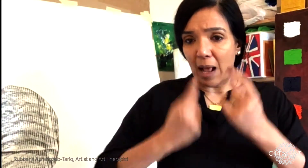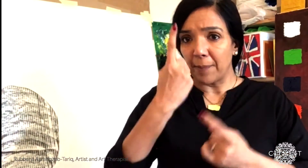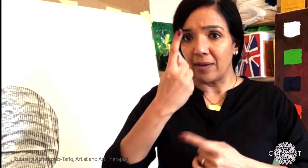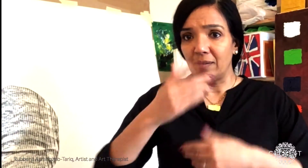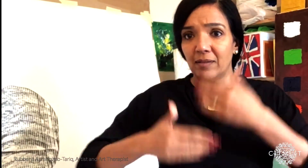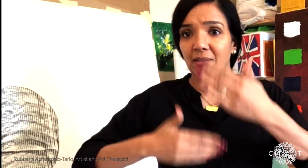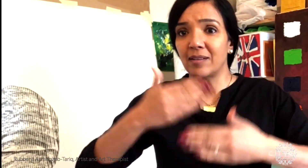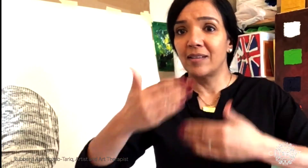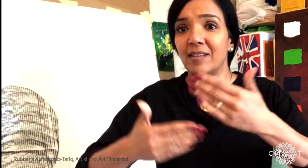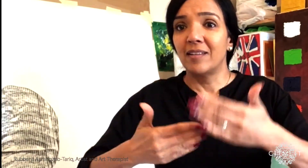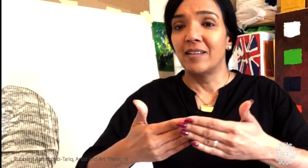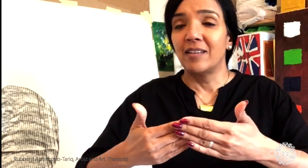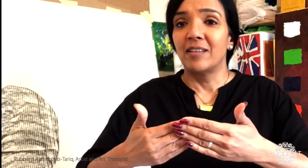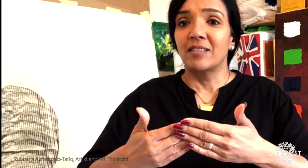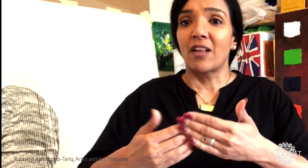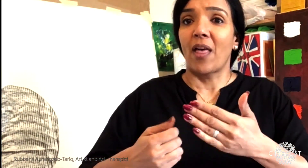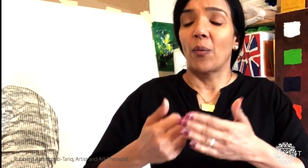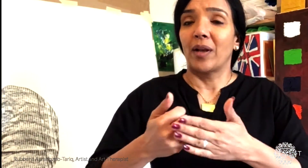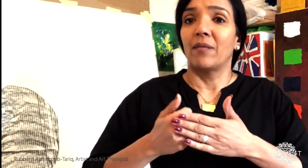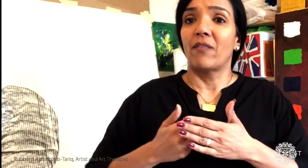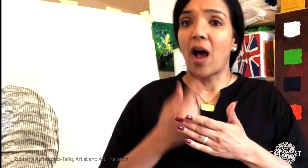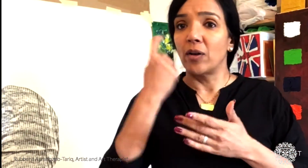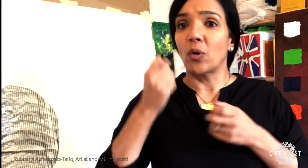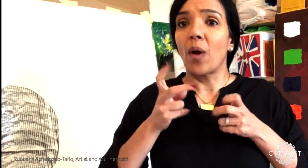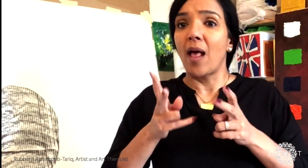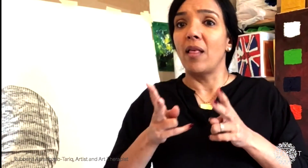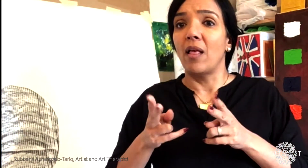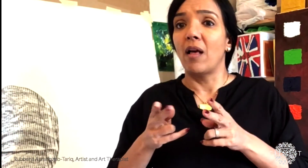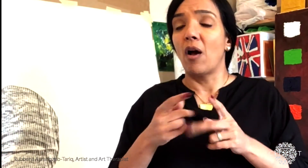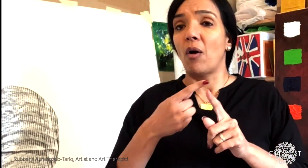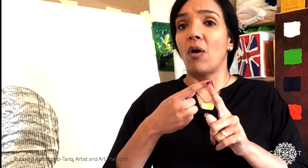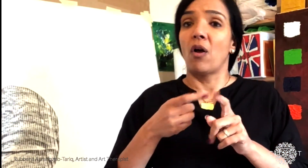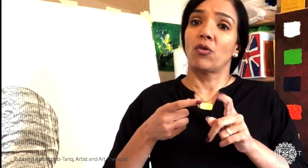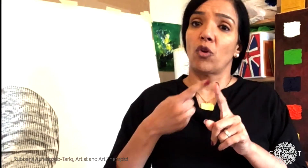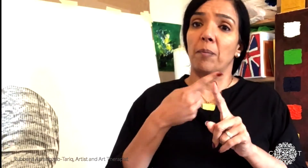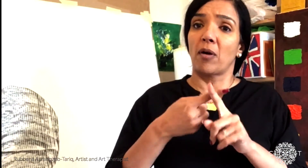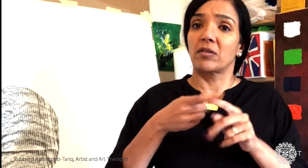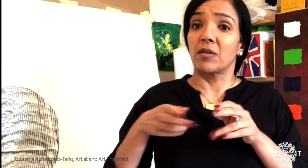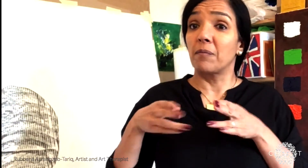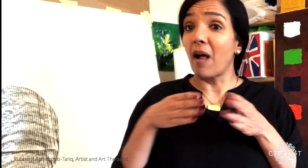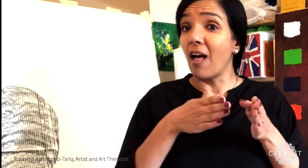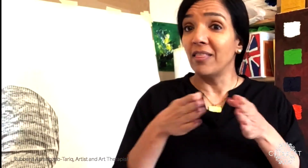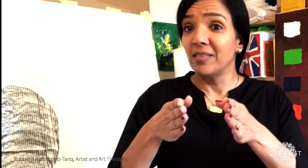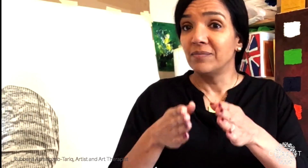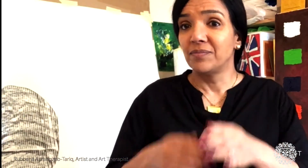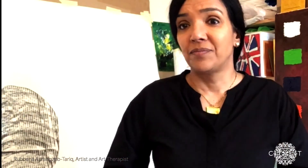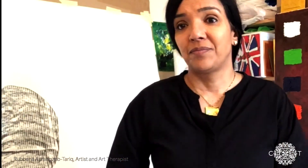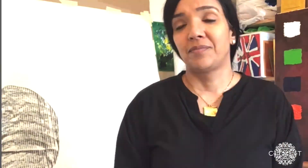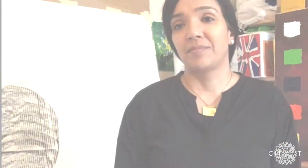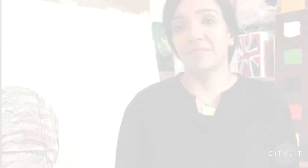happening, so that we can find a way to a positive path.